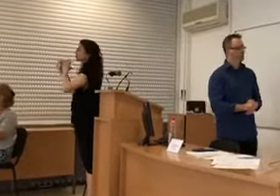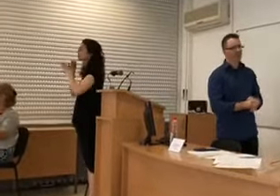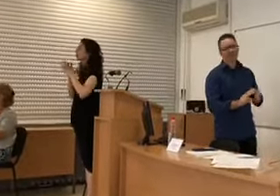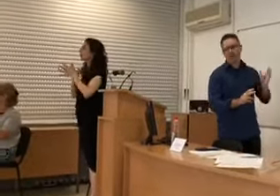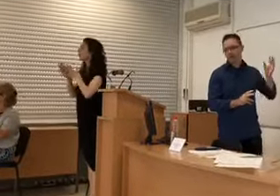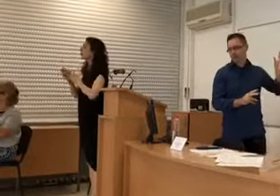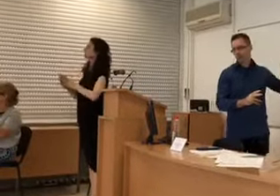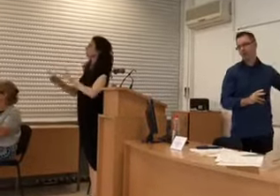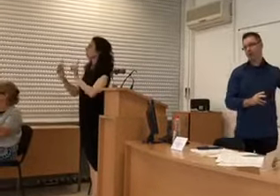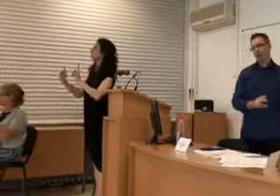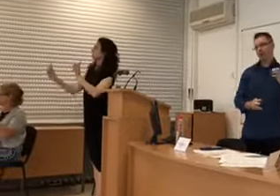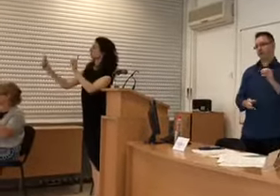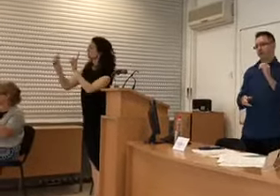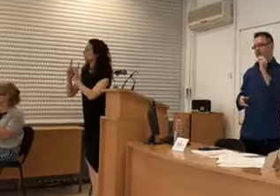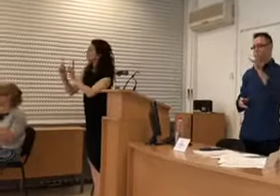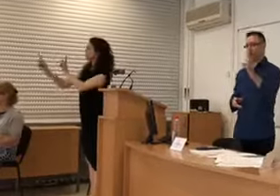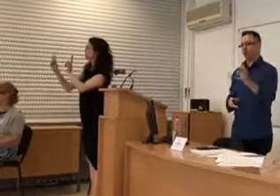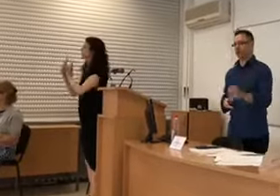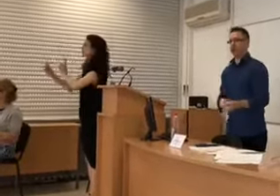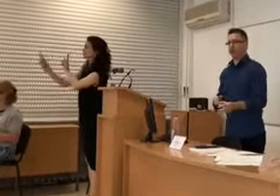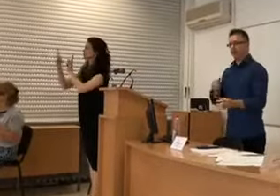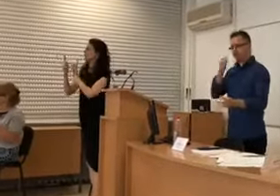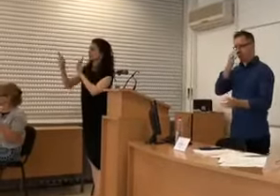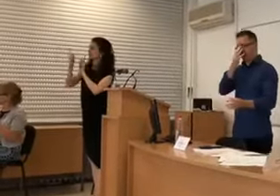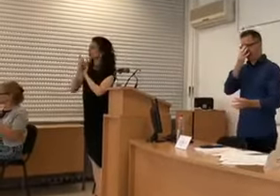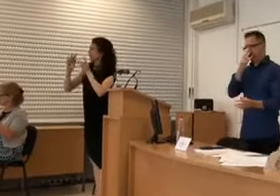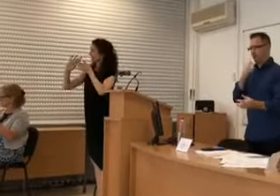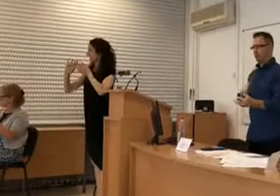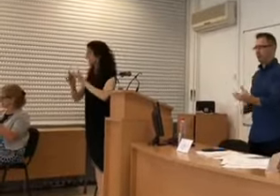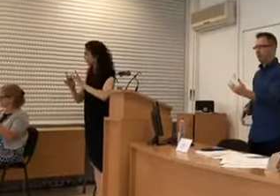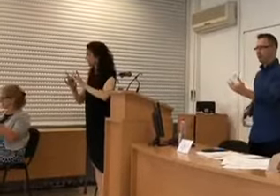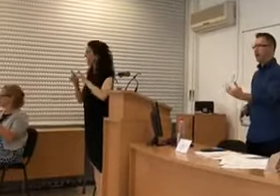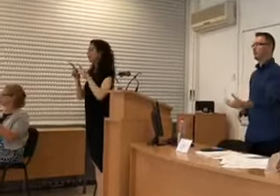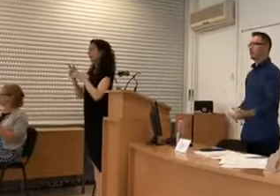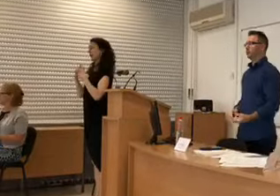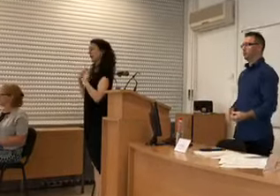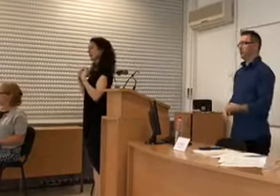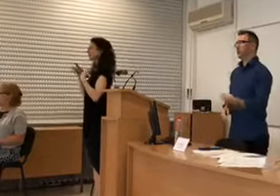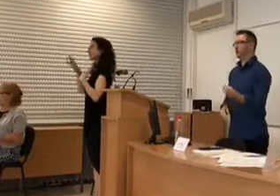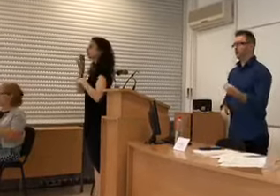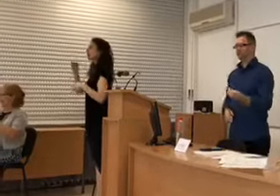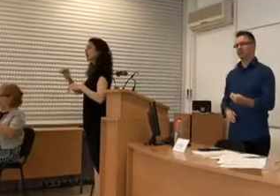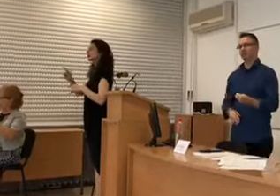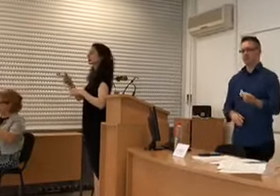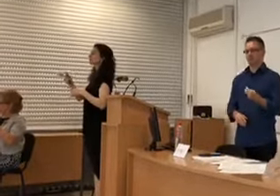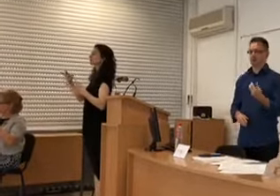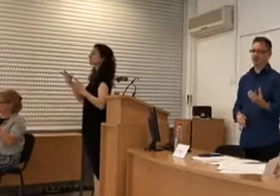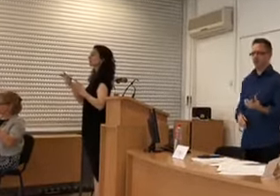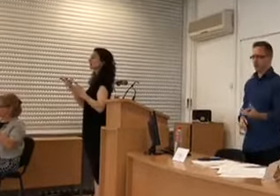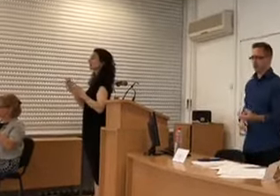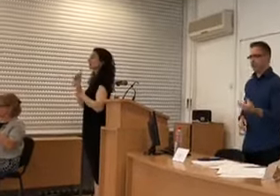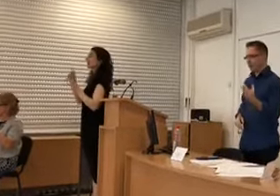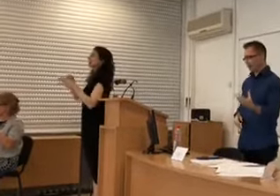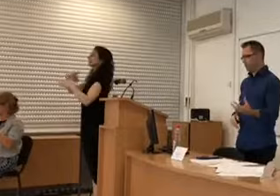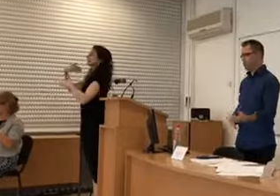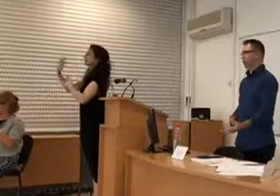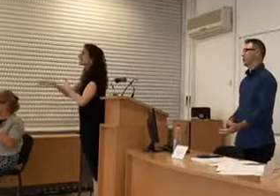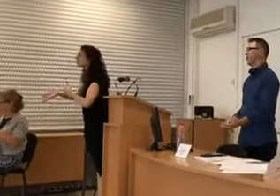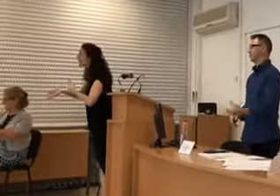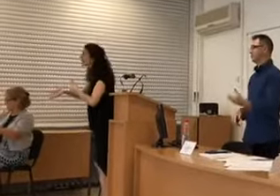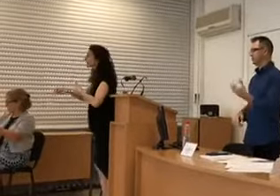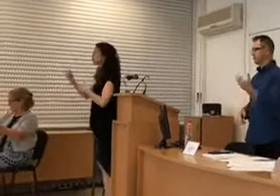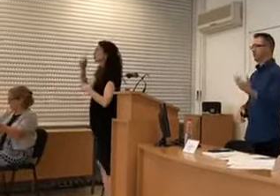other. There are some very strong statements that after the invention of